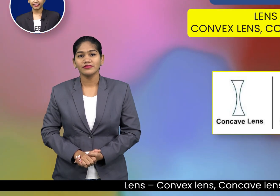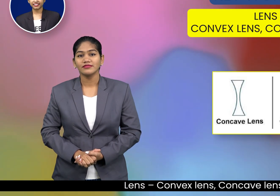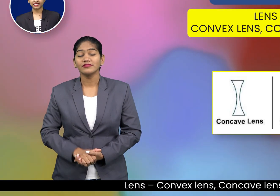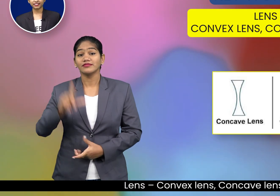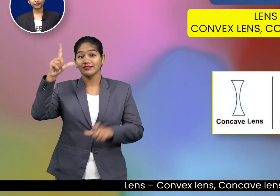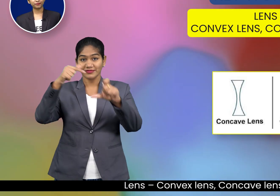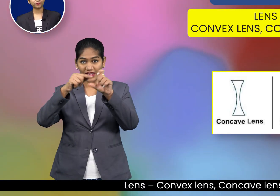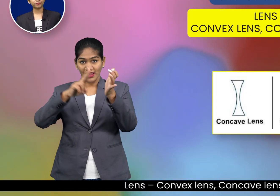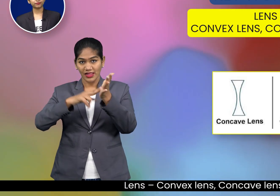lens,